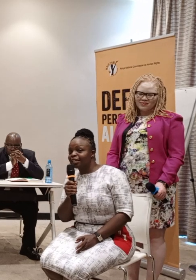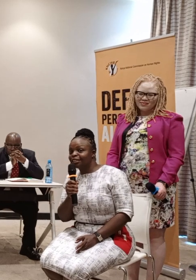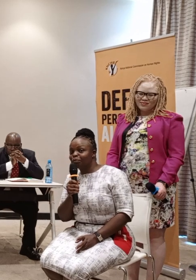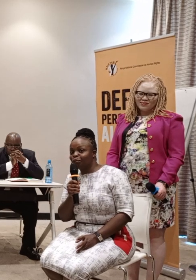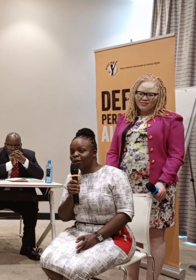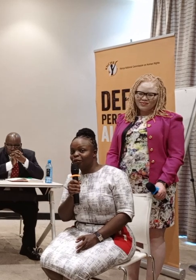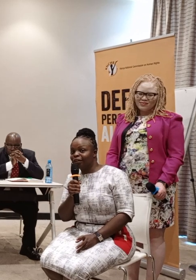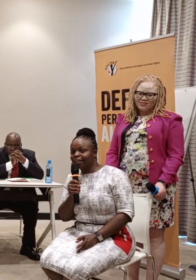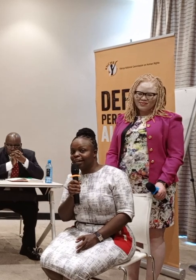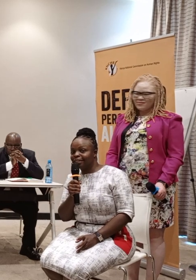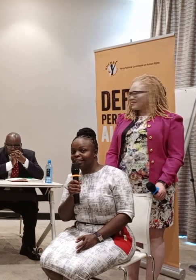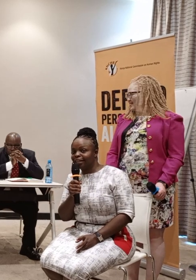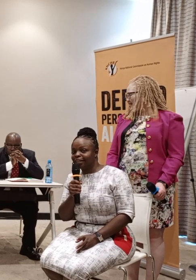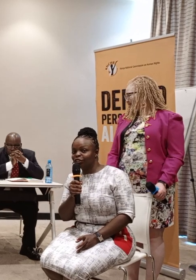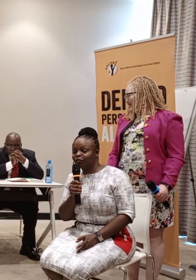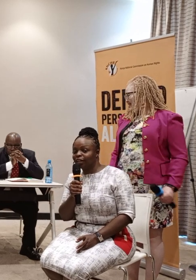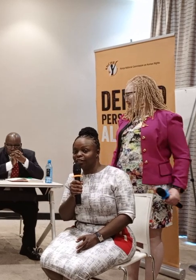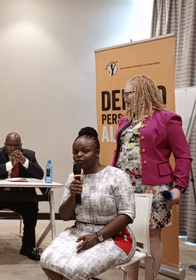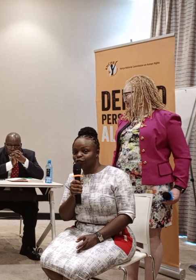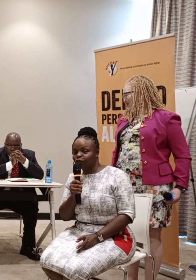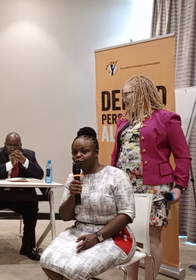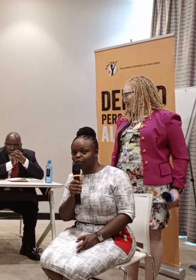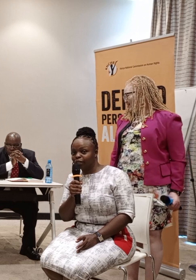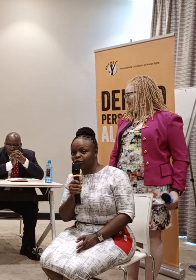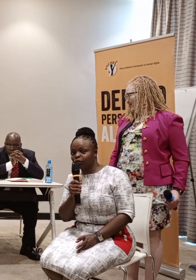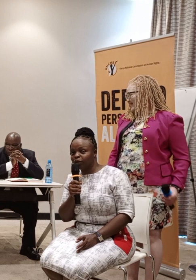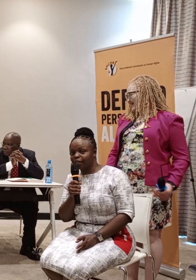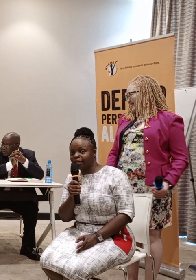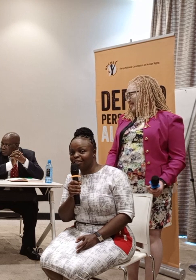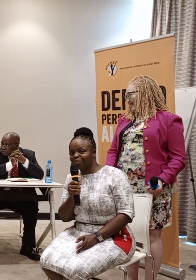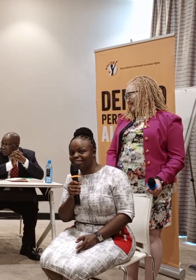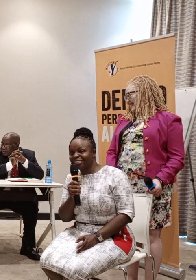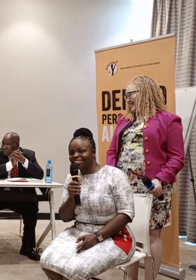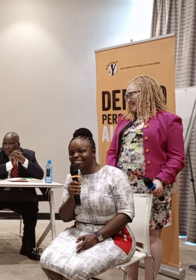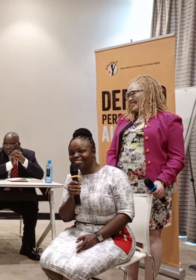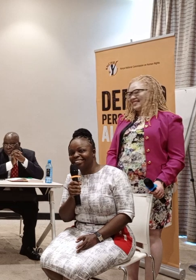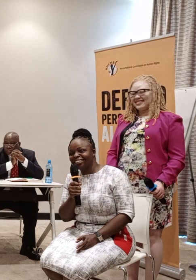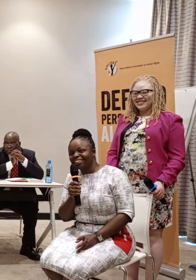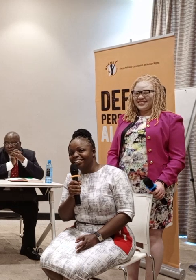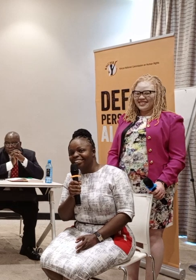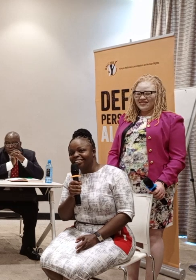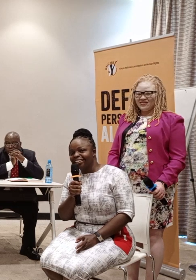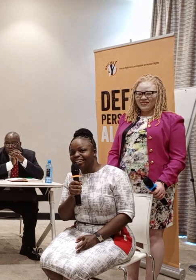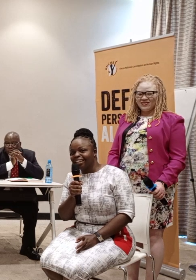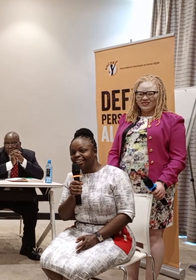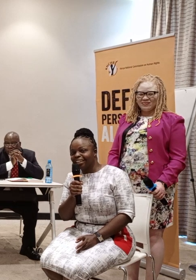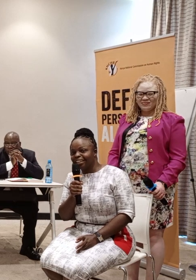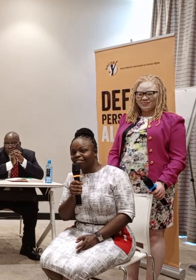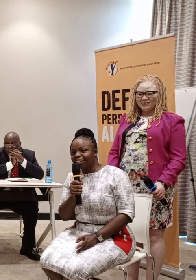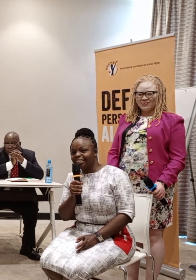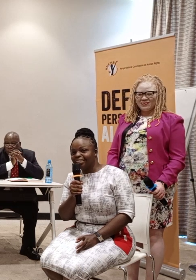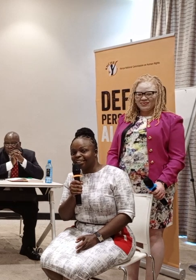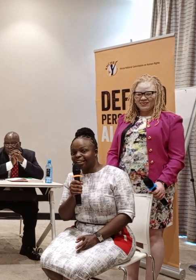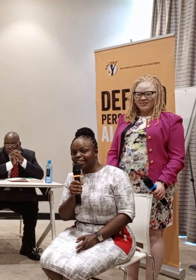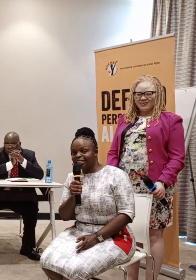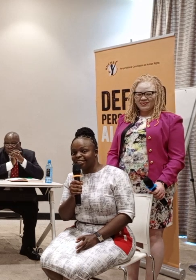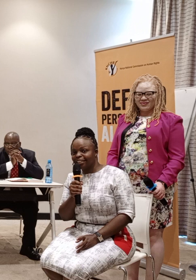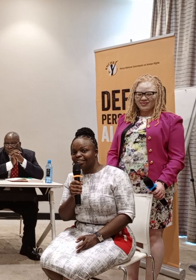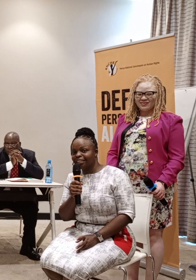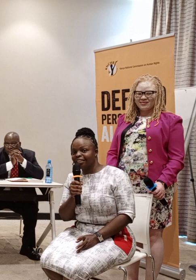I met Mwaora at the National Council for Persons with Disabilities. And he